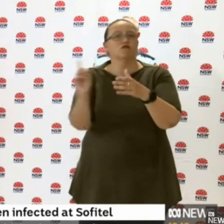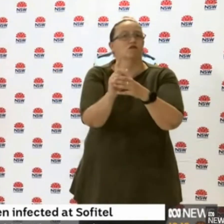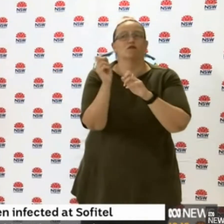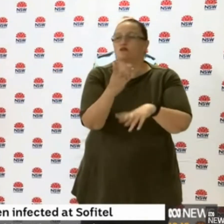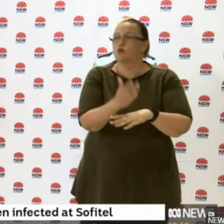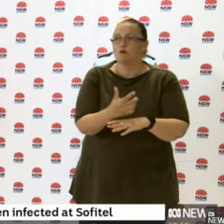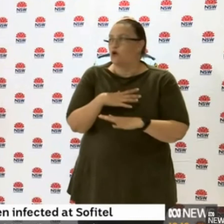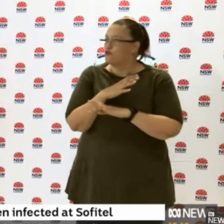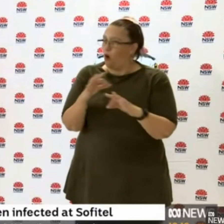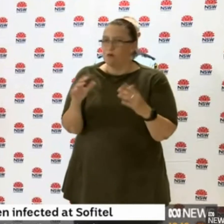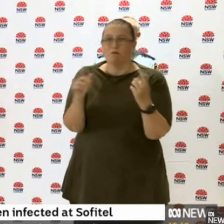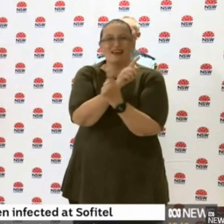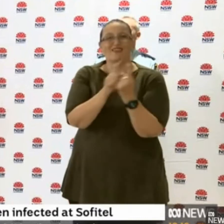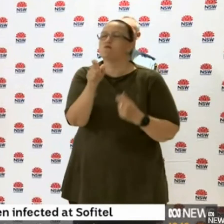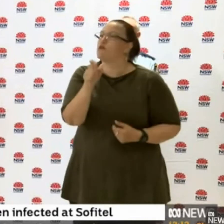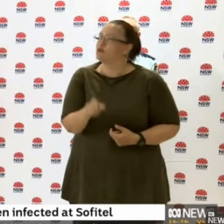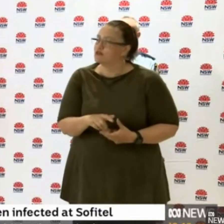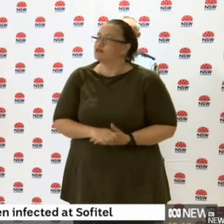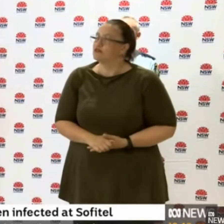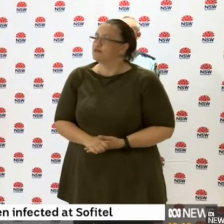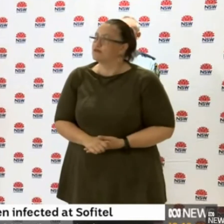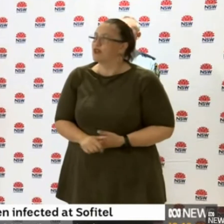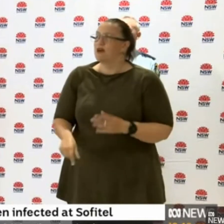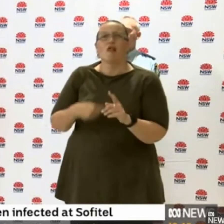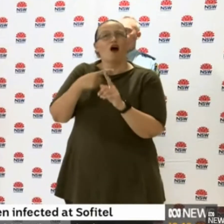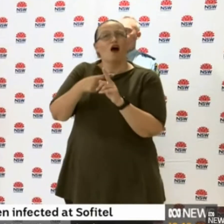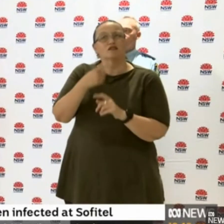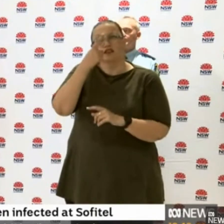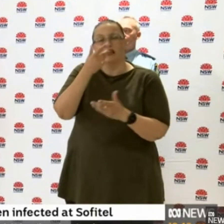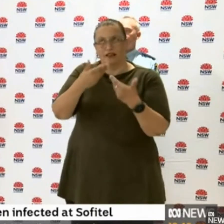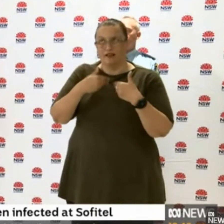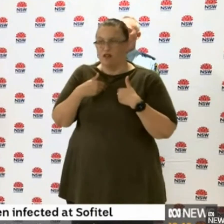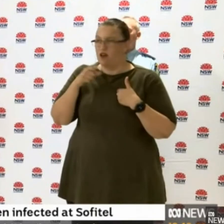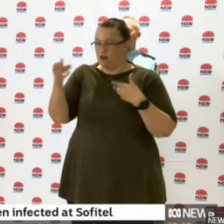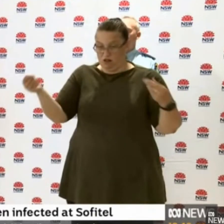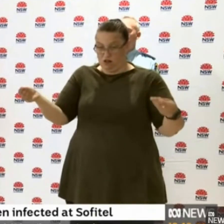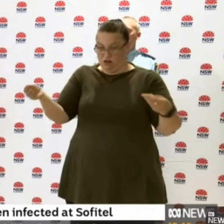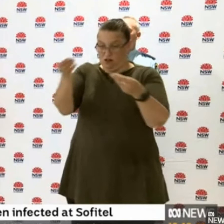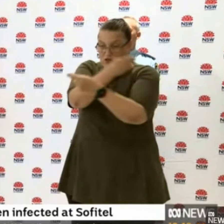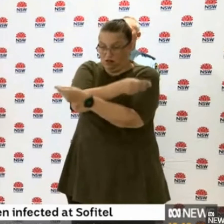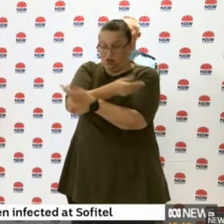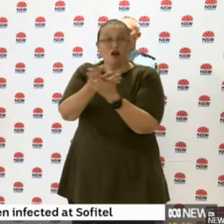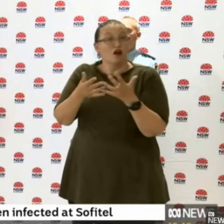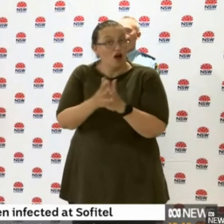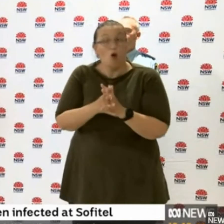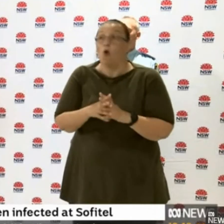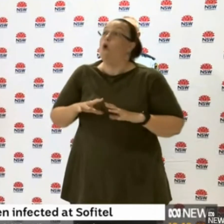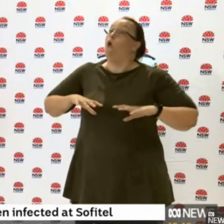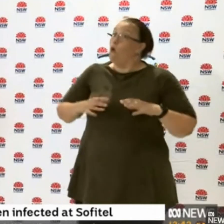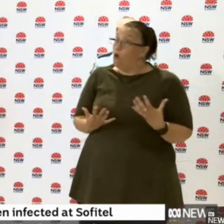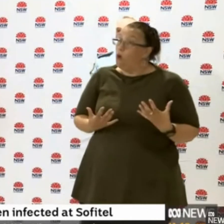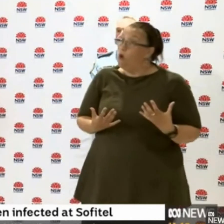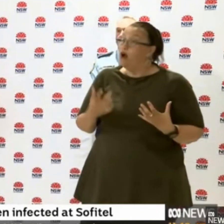will also maybe give us some intelligence about how there could have been potential crossover, or again rule out this as a